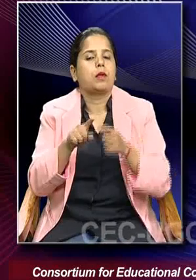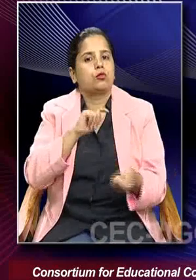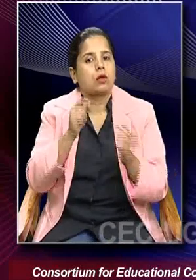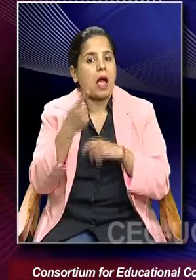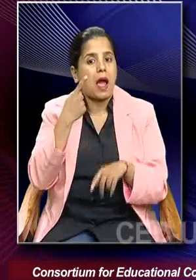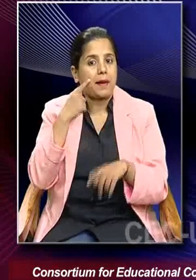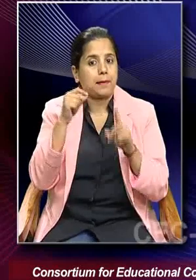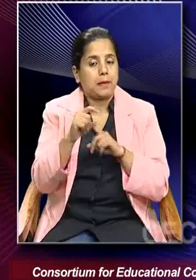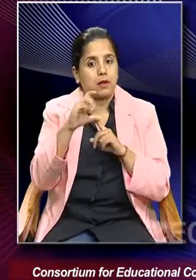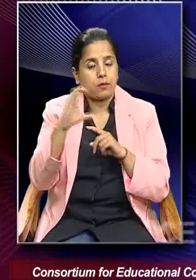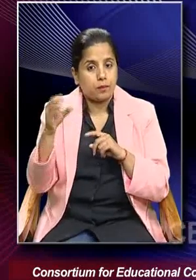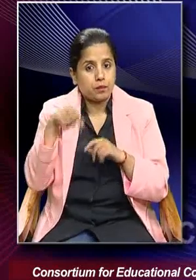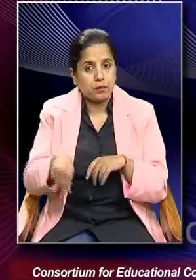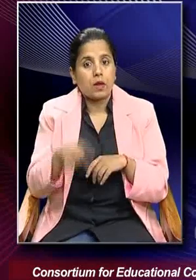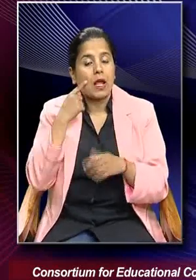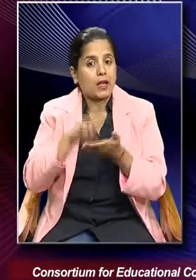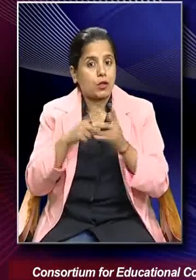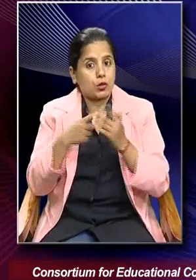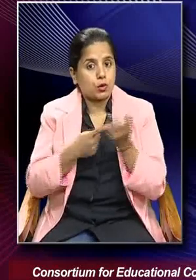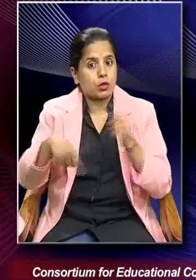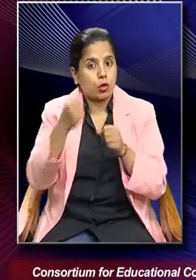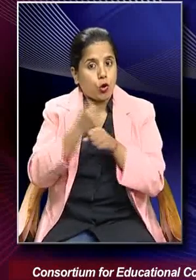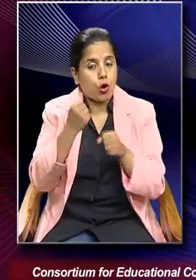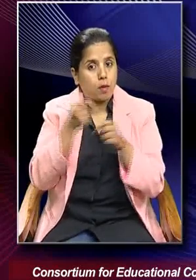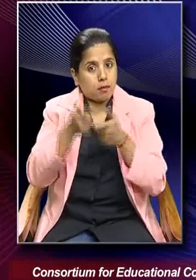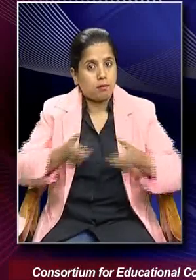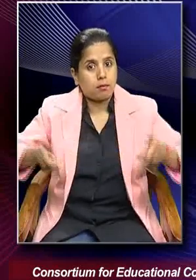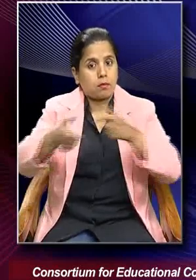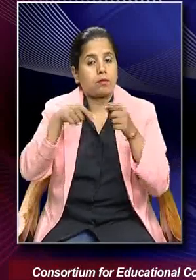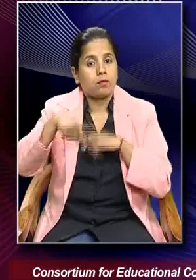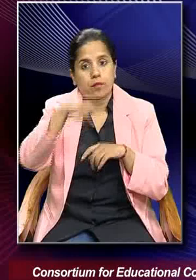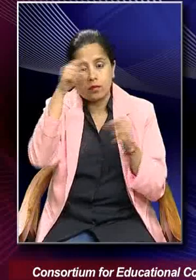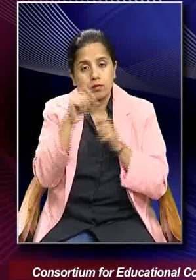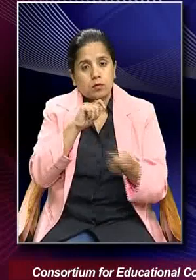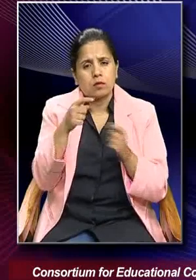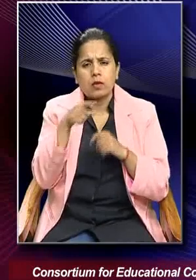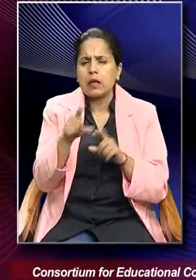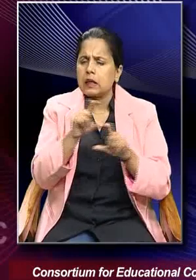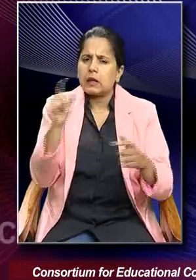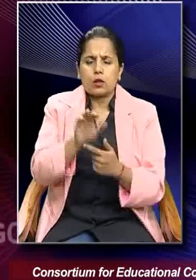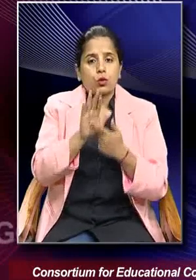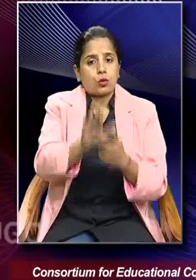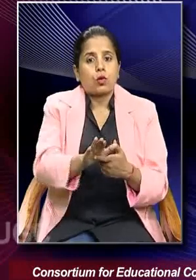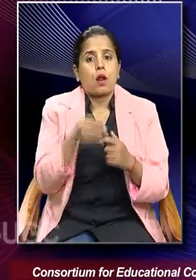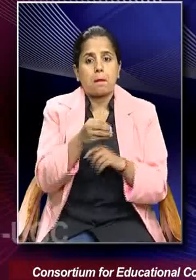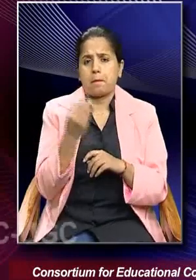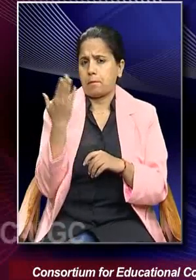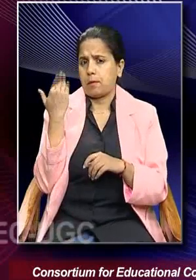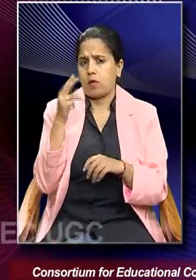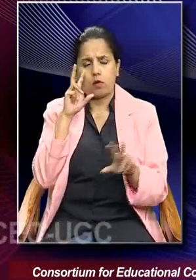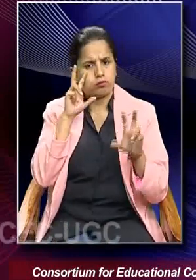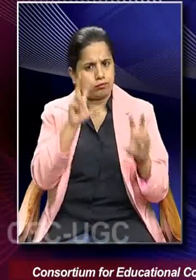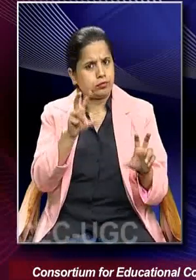is the Intergovernmental Panel on Climate Change, clearly attributes the majority of recently